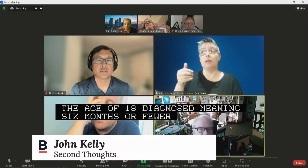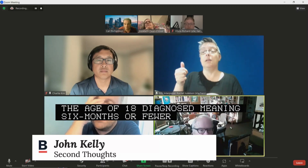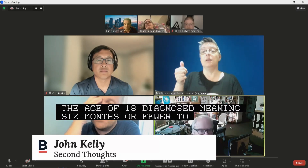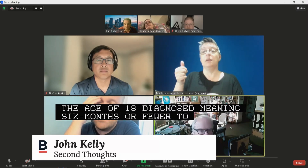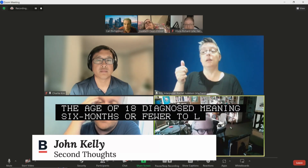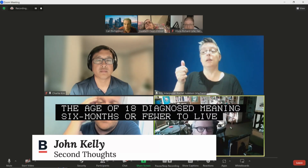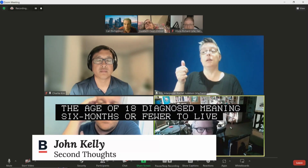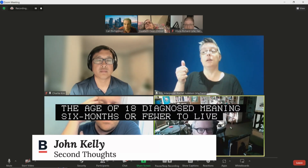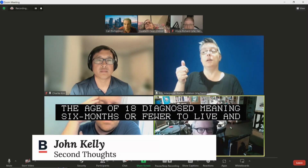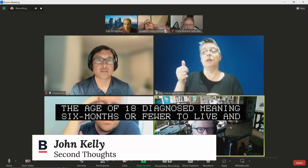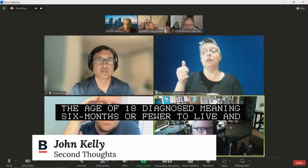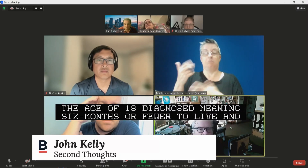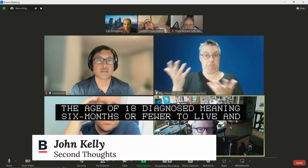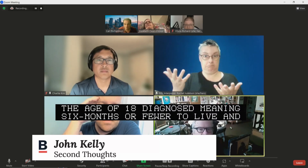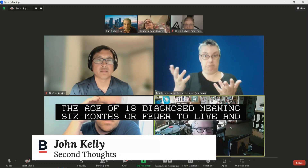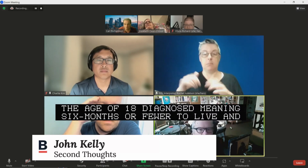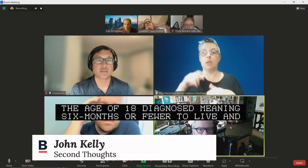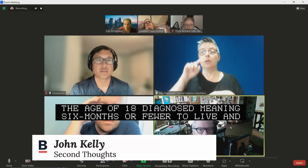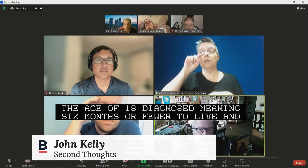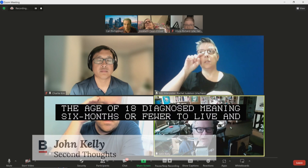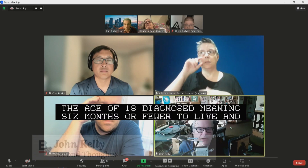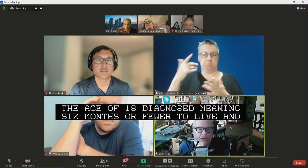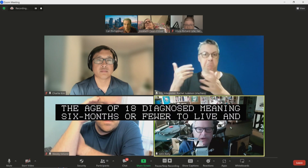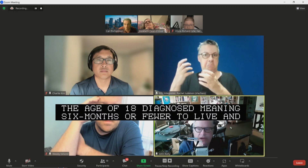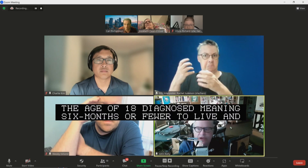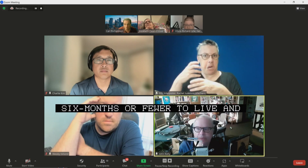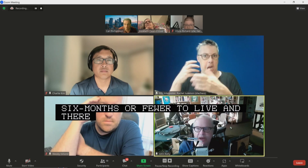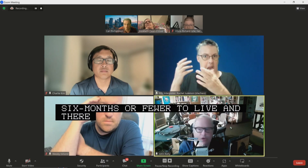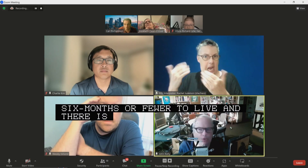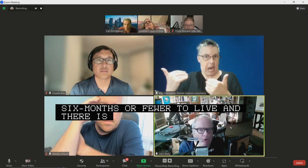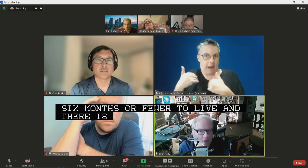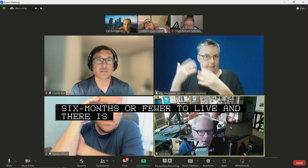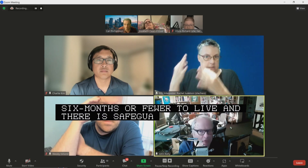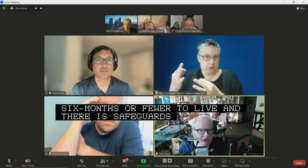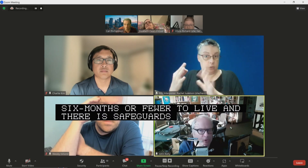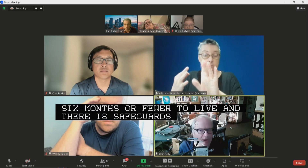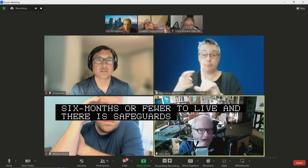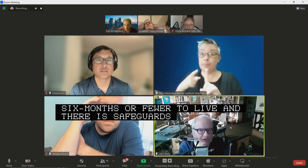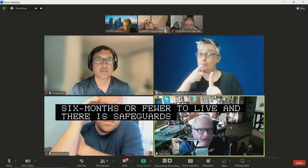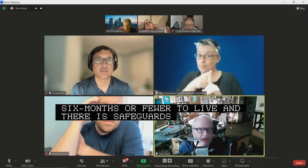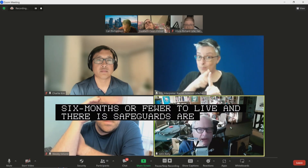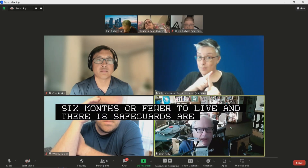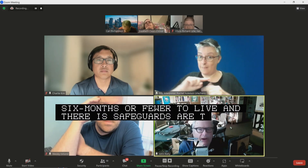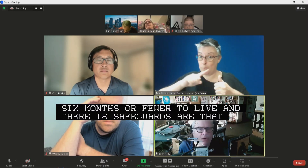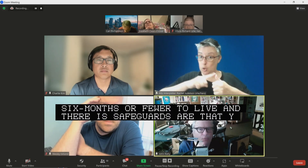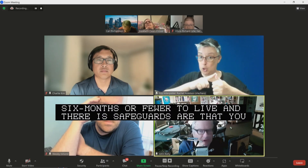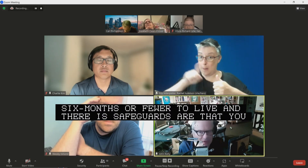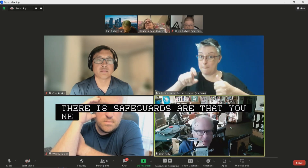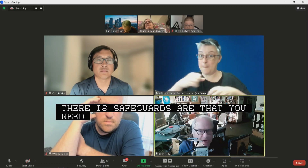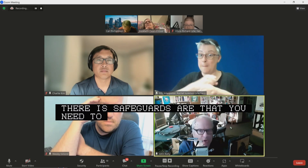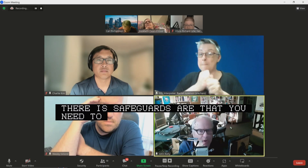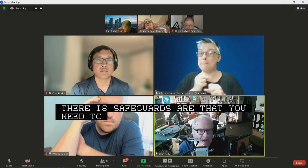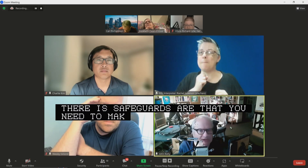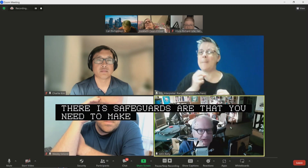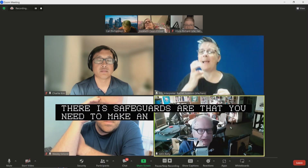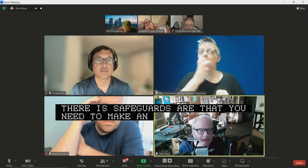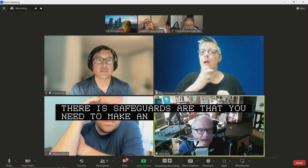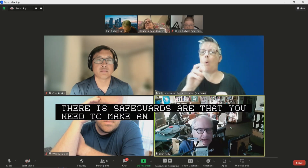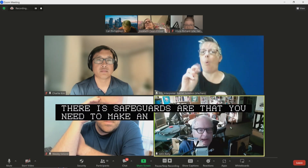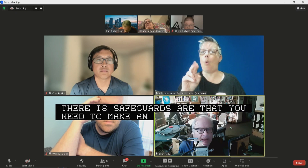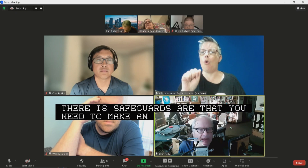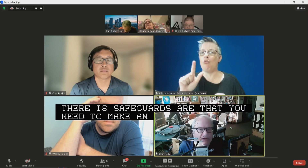The safeguards are that you need to make an oral request and a written